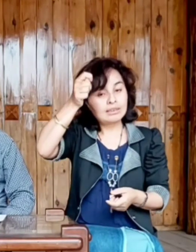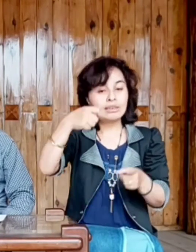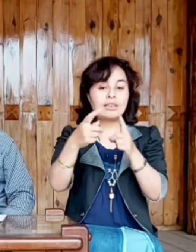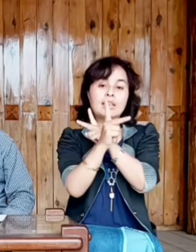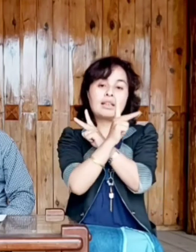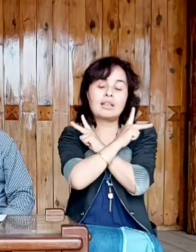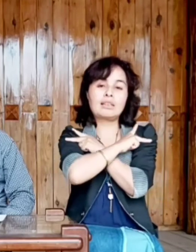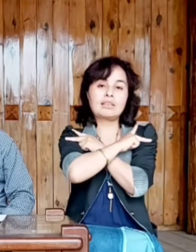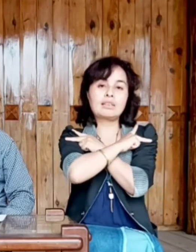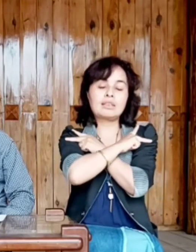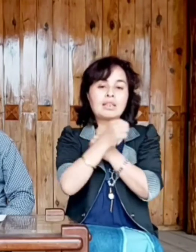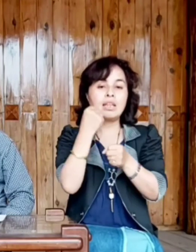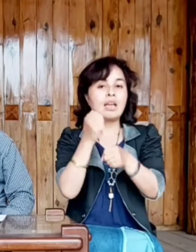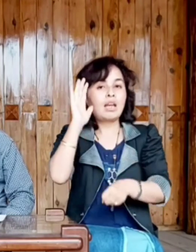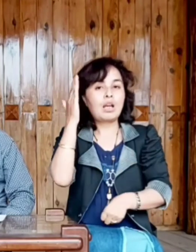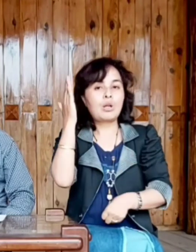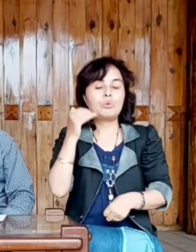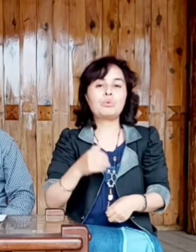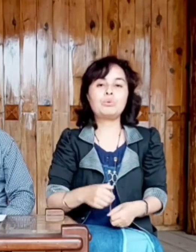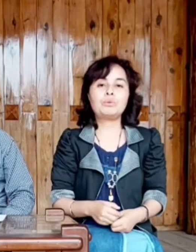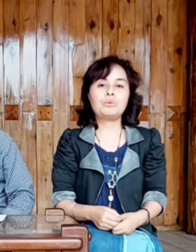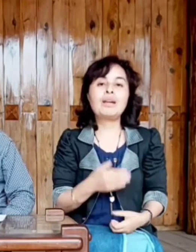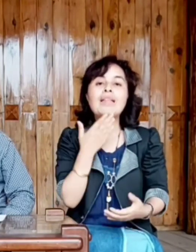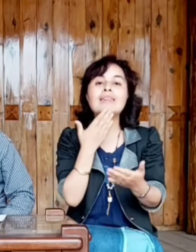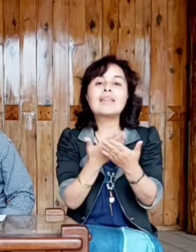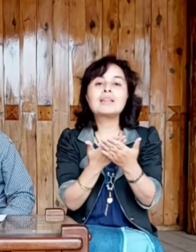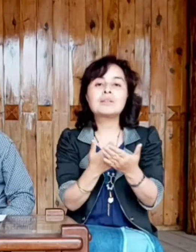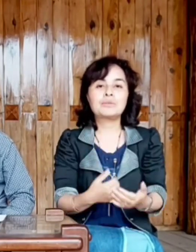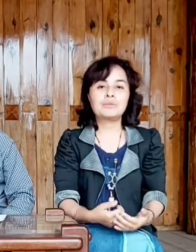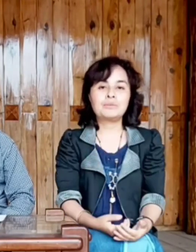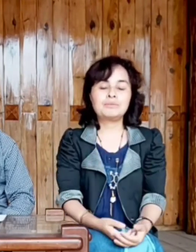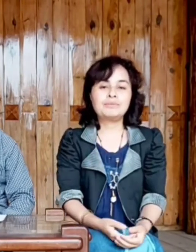Khasi, and Garo. Thank you.